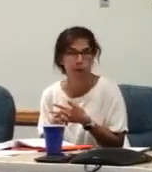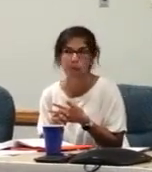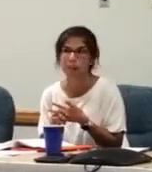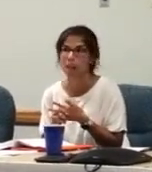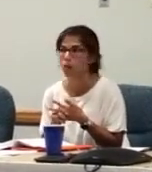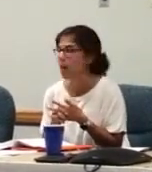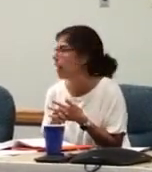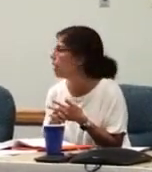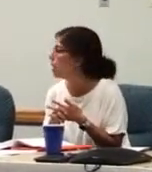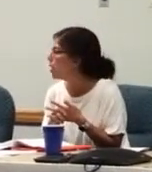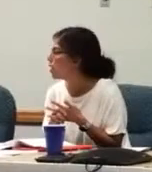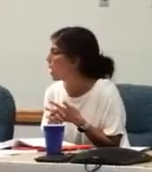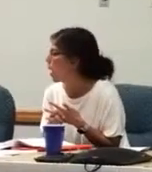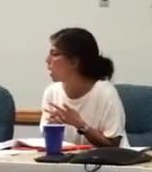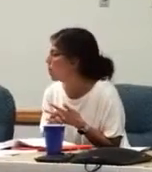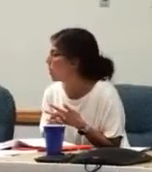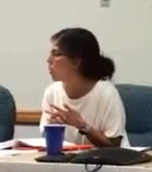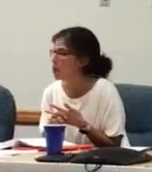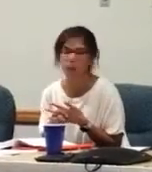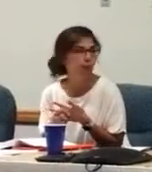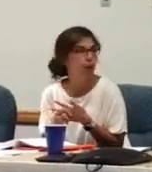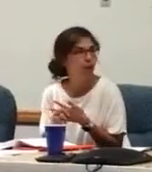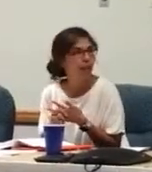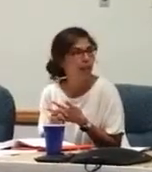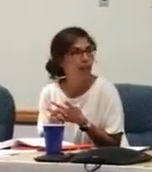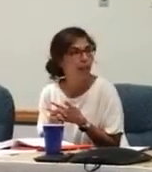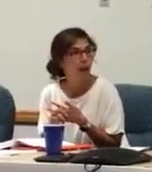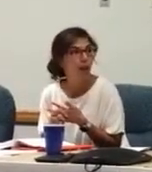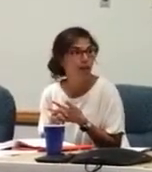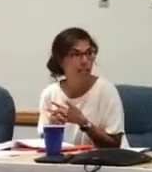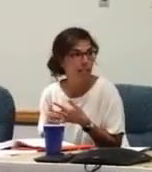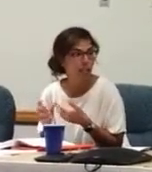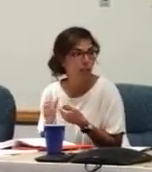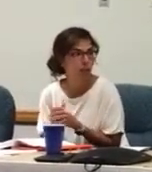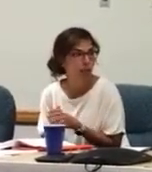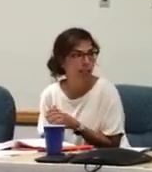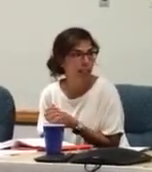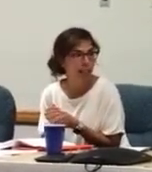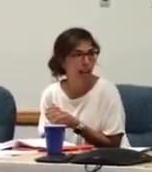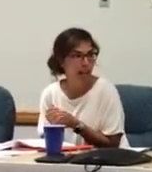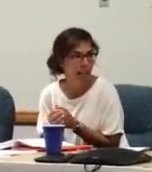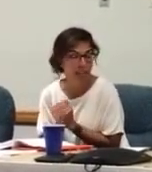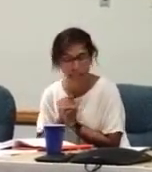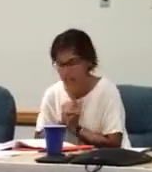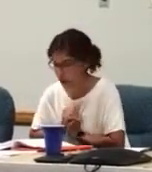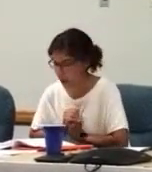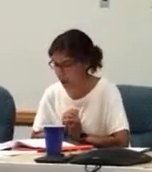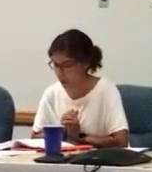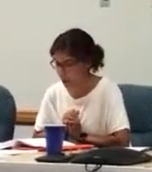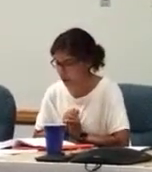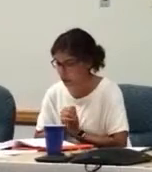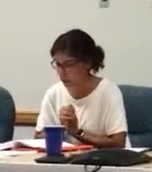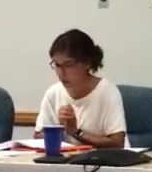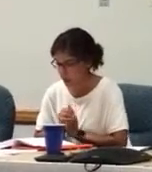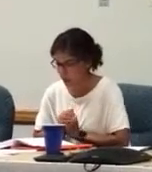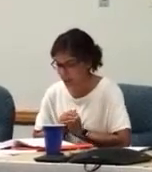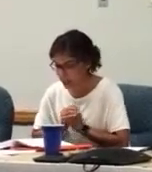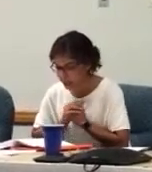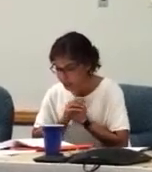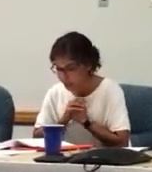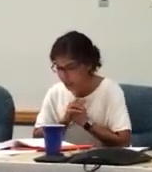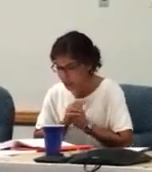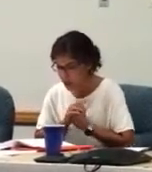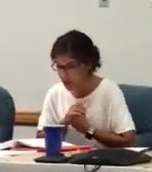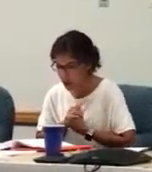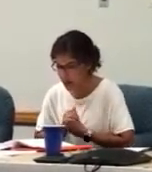reconfiguration, I think it would be a great time to go and visit these schools and getting other people in those schools as